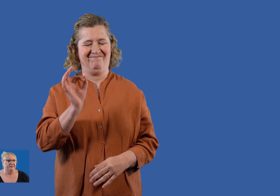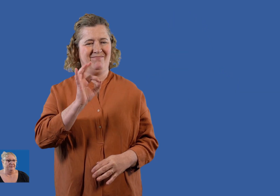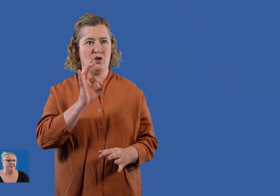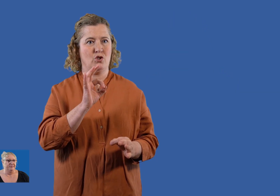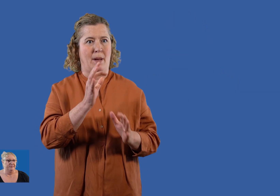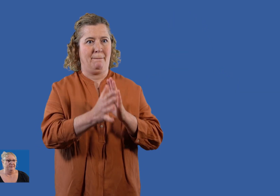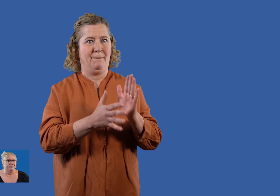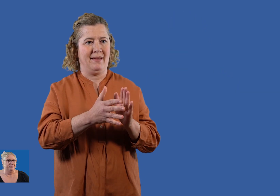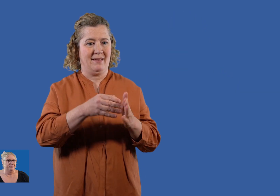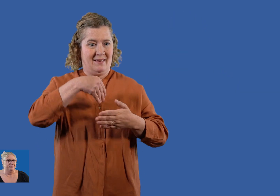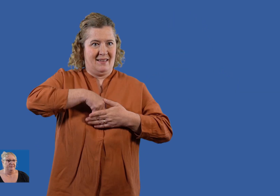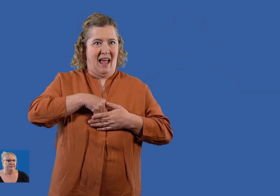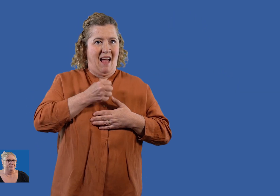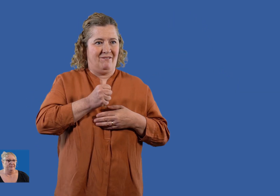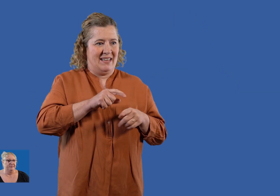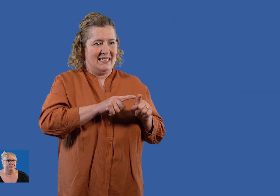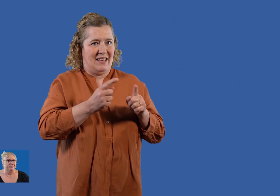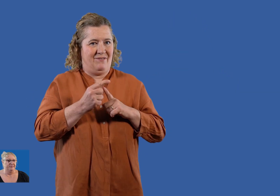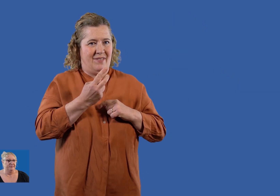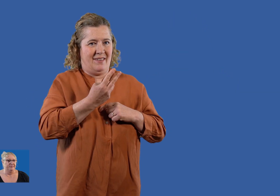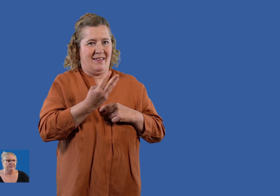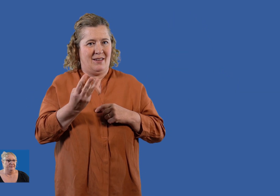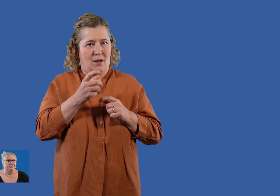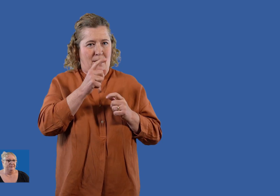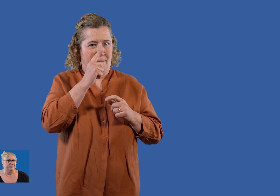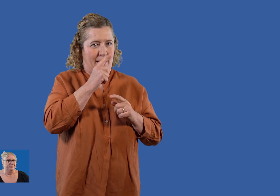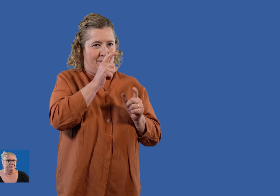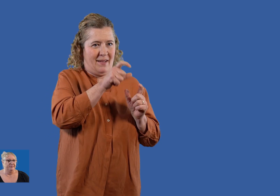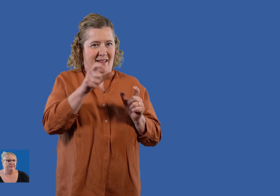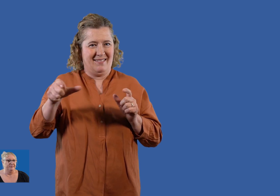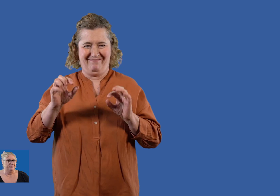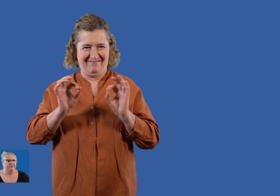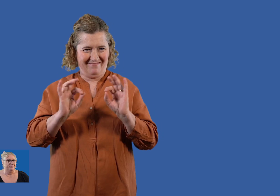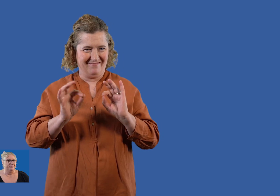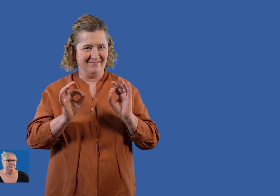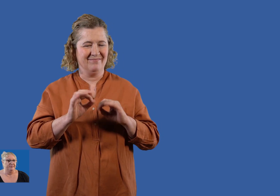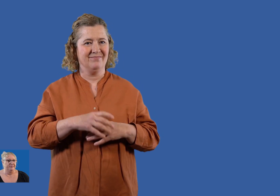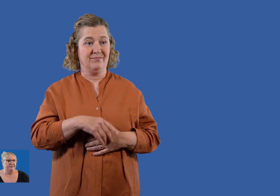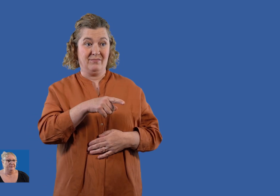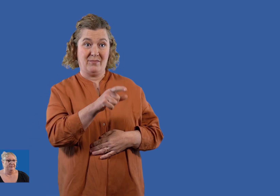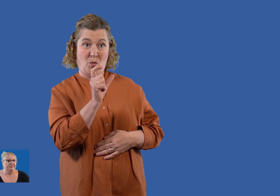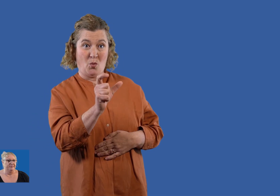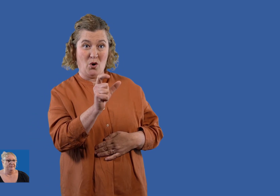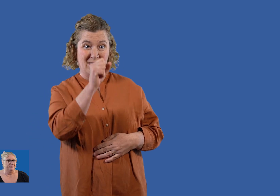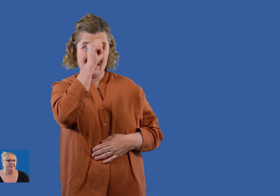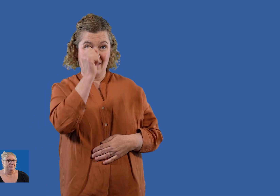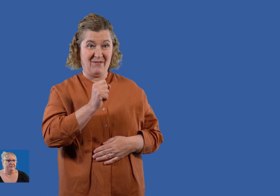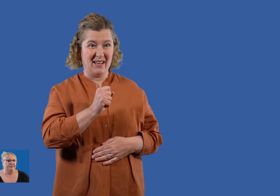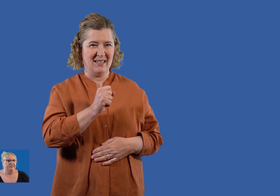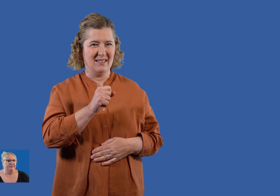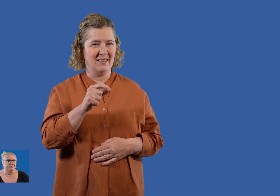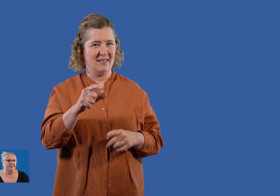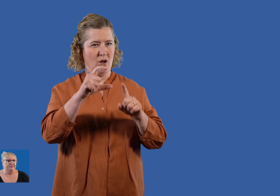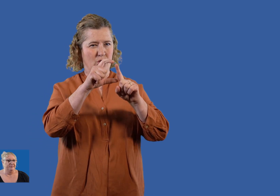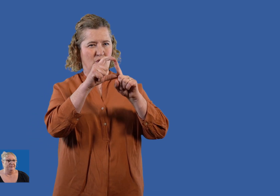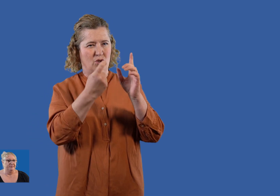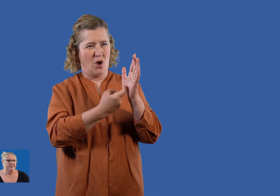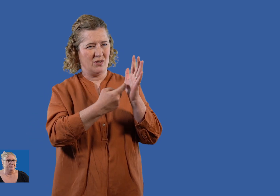mean multiple personality disorder. This is where the person has distinct, separate and alternative personalities. The term